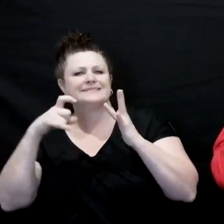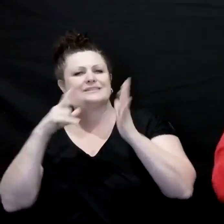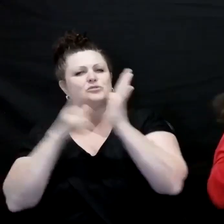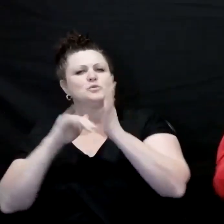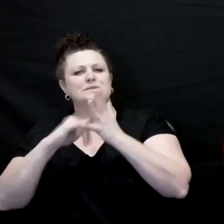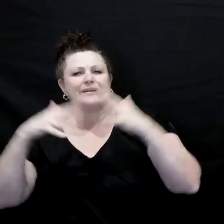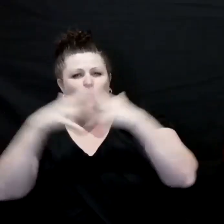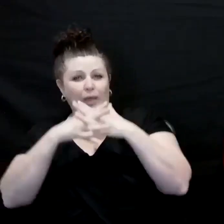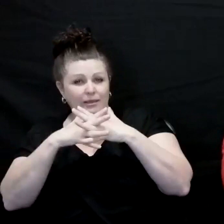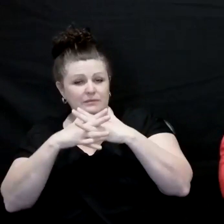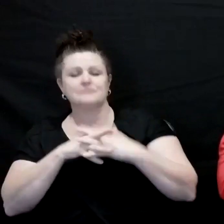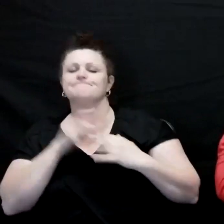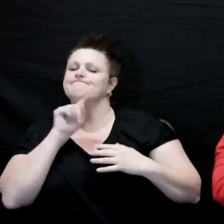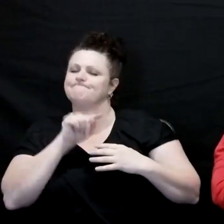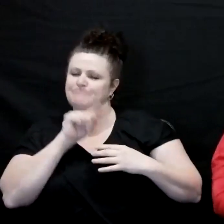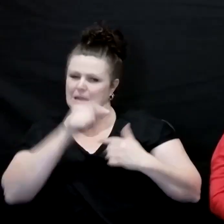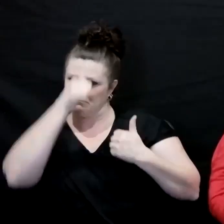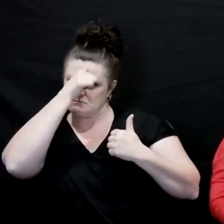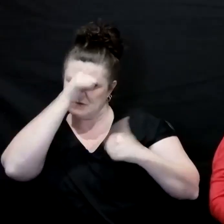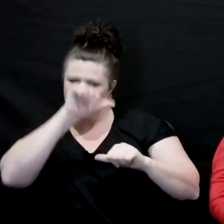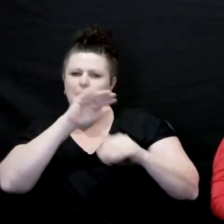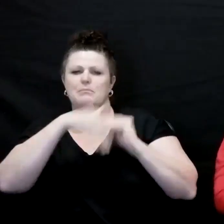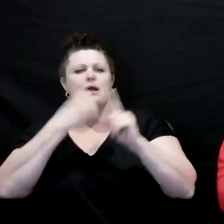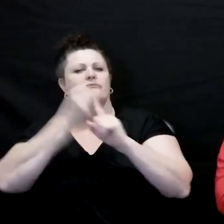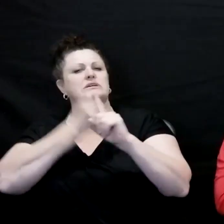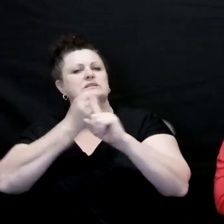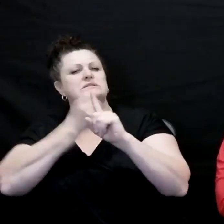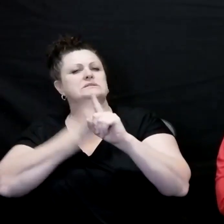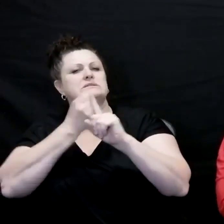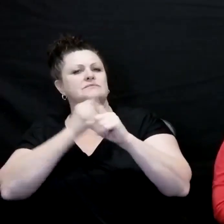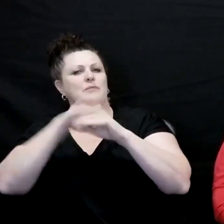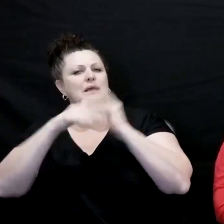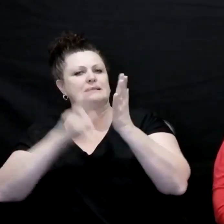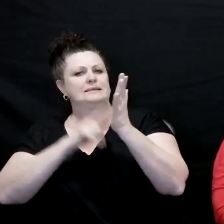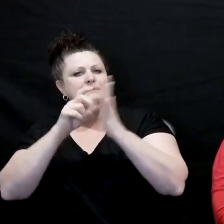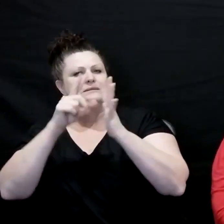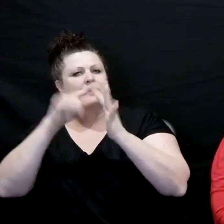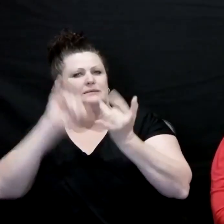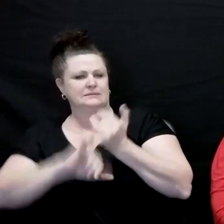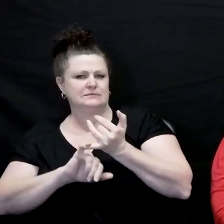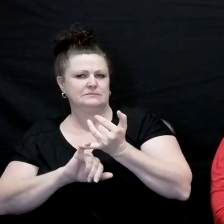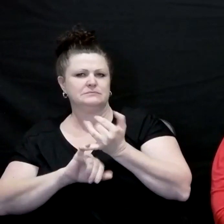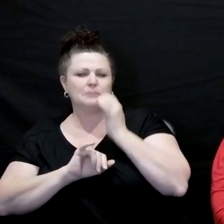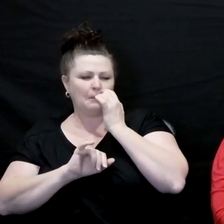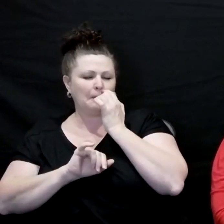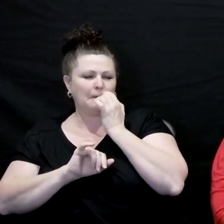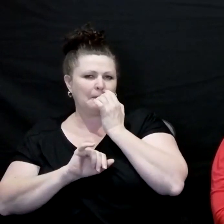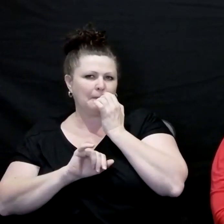Wales has certainly been doing a lot of advocacy around the National Disability Insurance Agency.